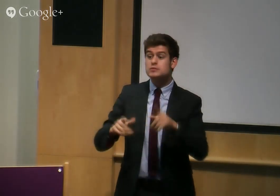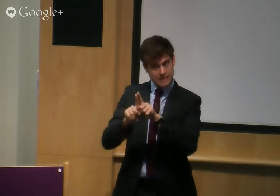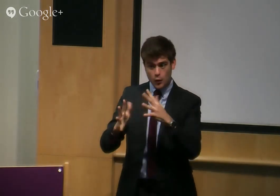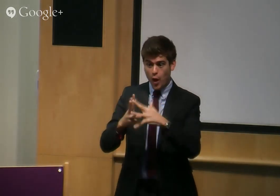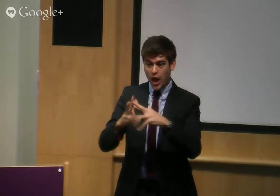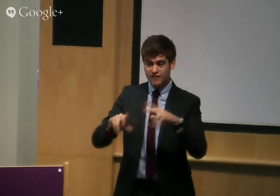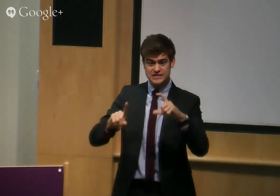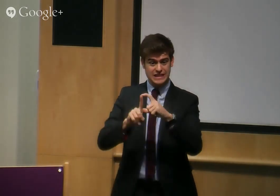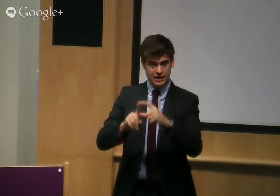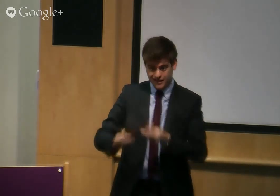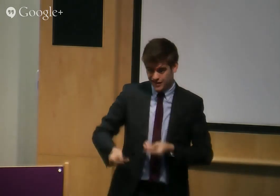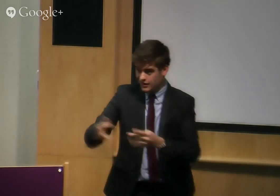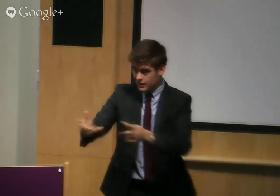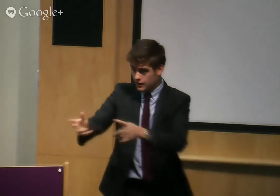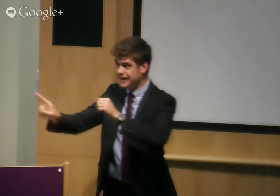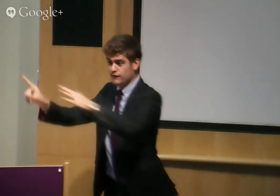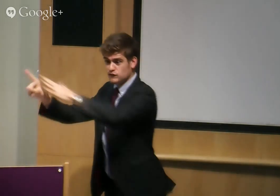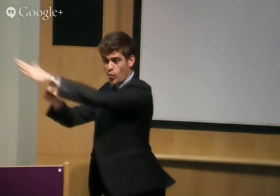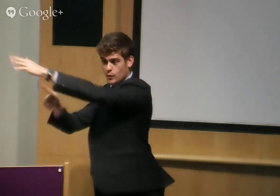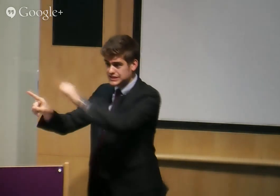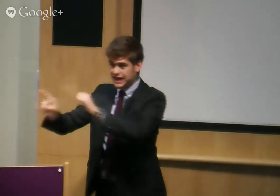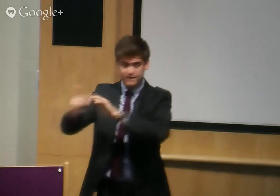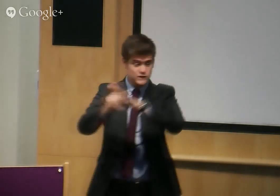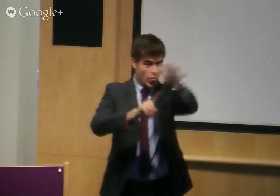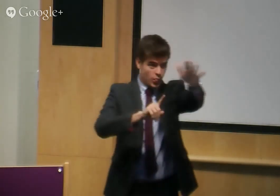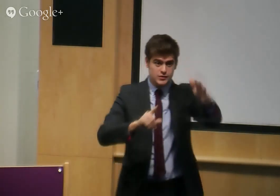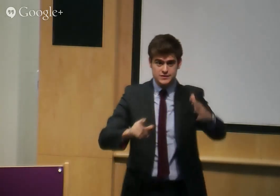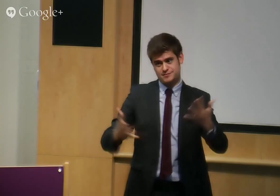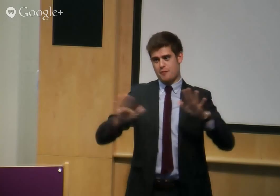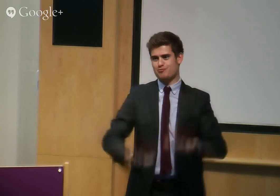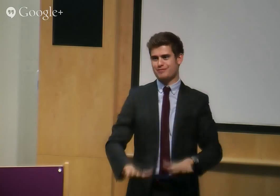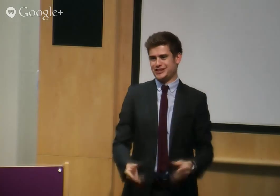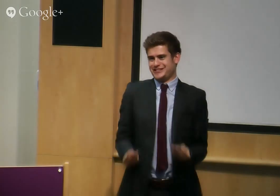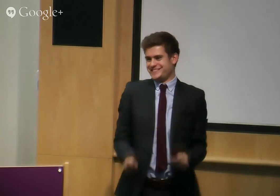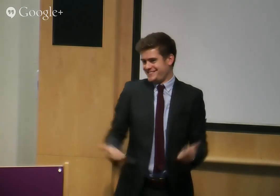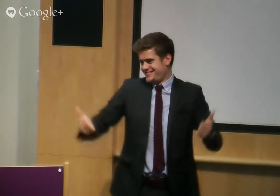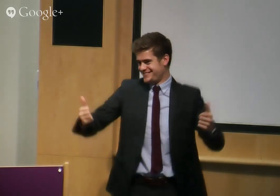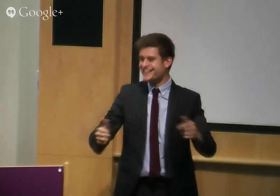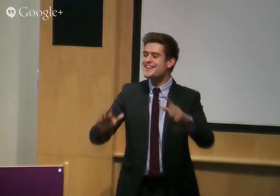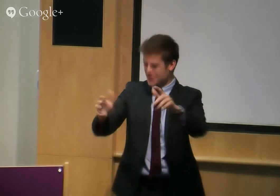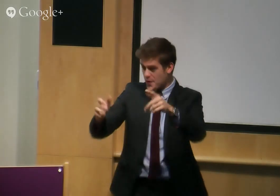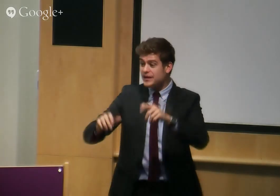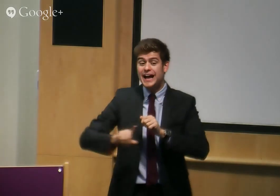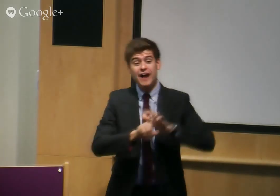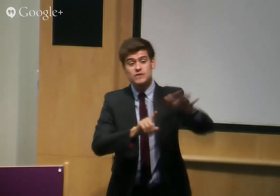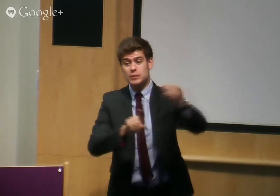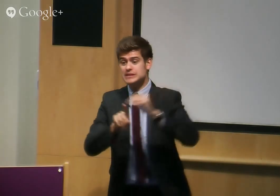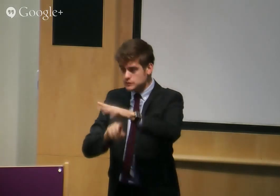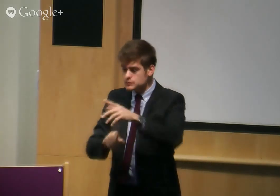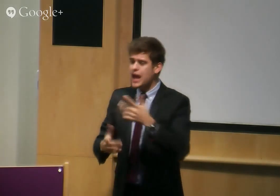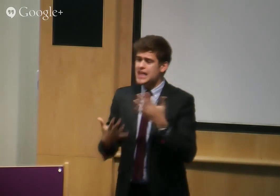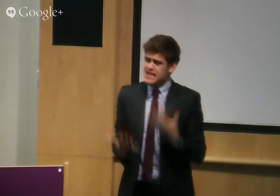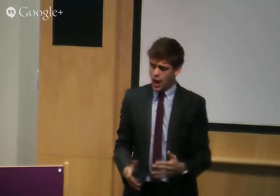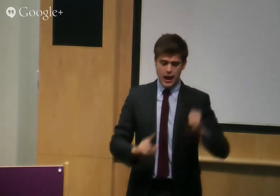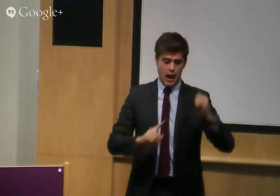It's what we're looking to put in place. The World Federation for the Deaf are putting this in place. We're actually the ones who are lagging behind,